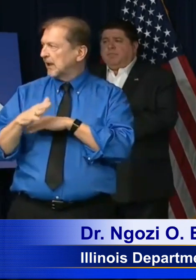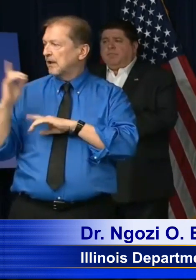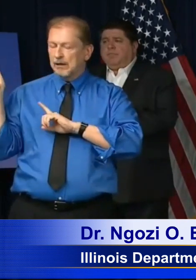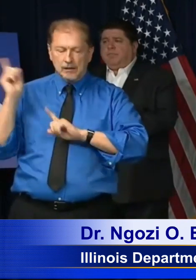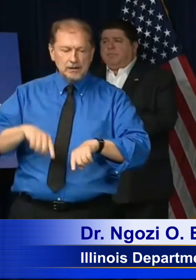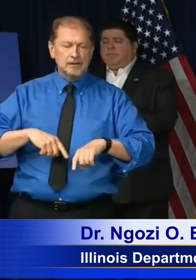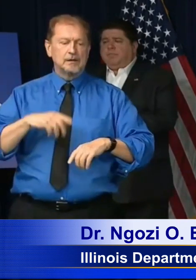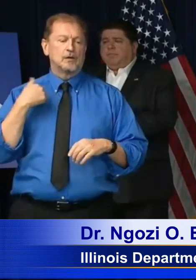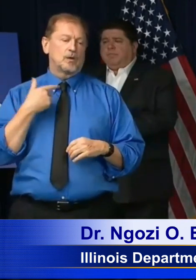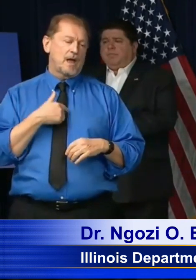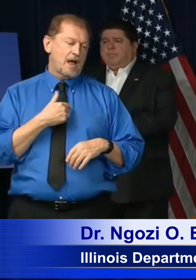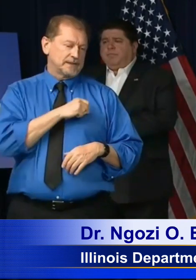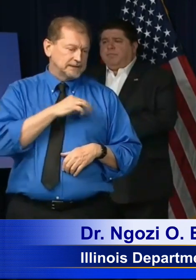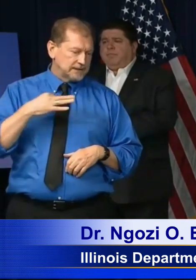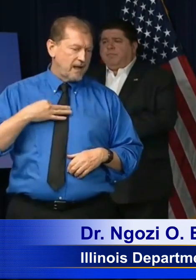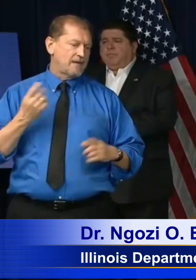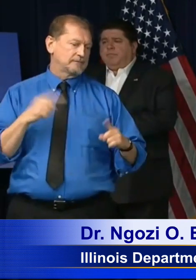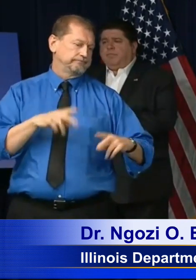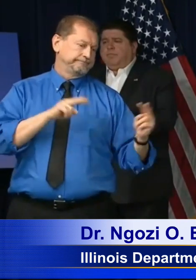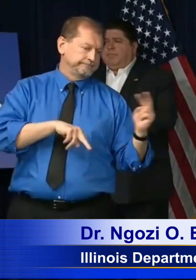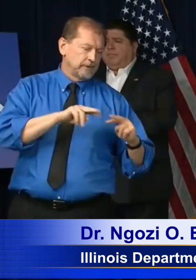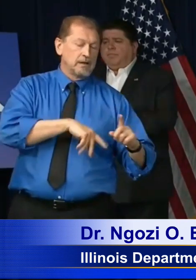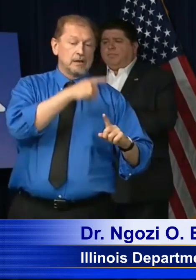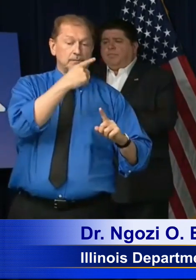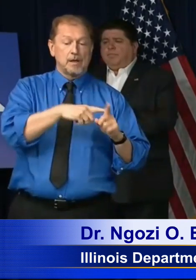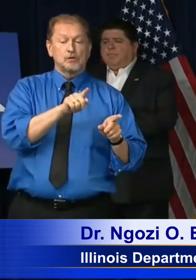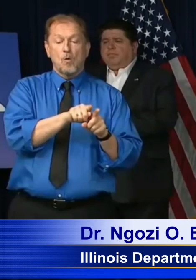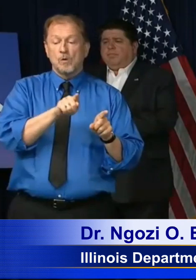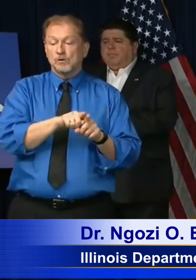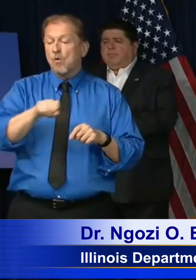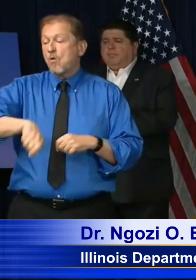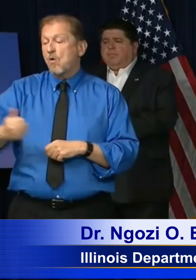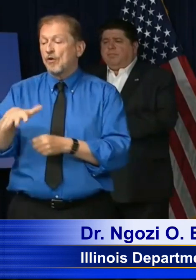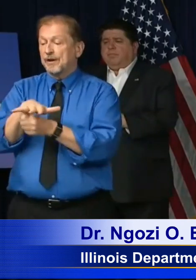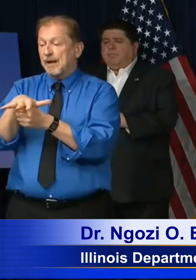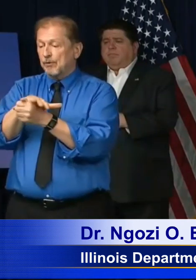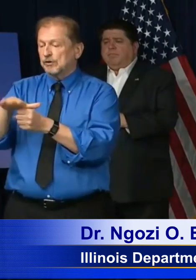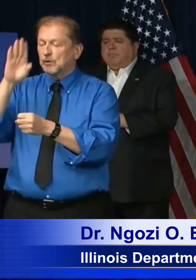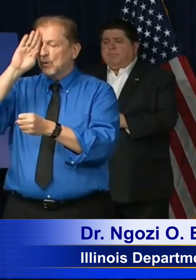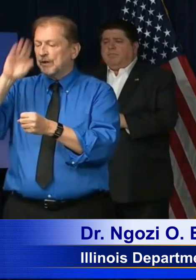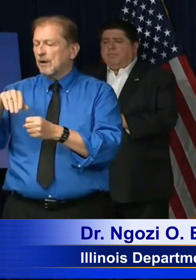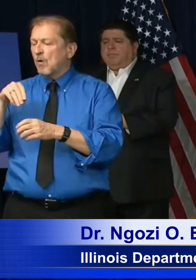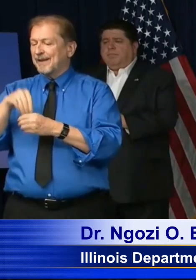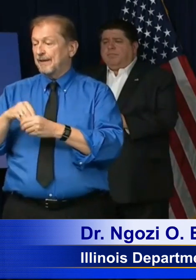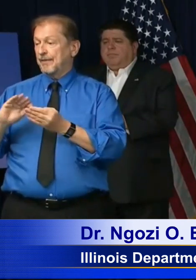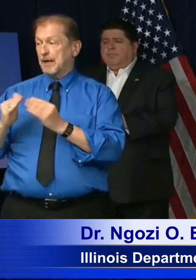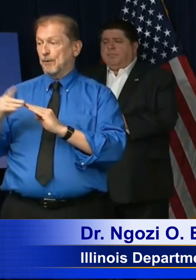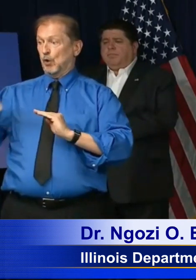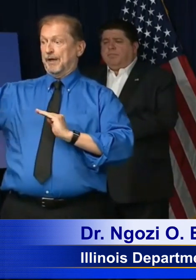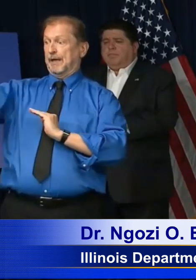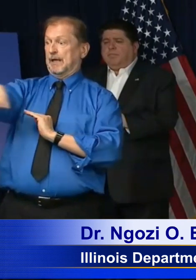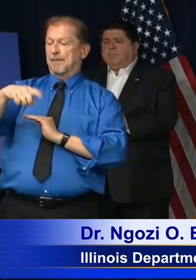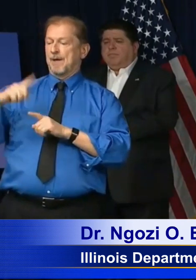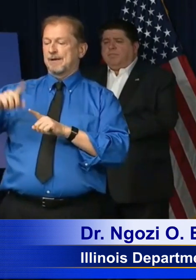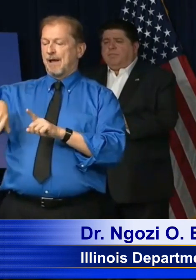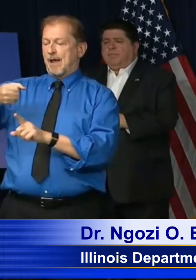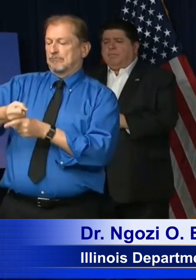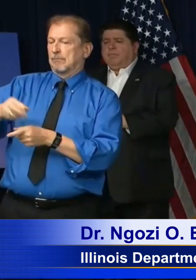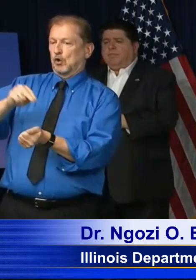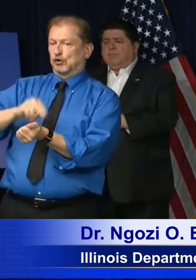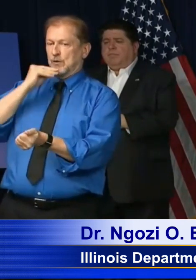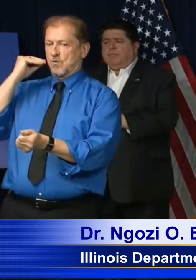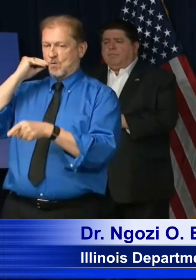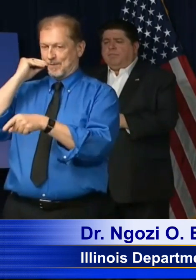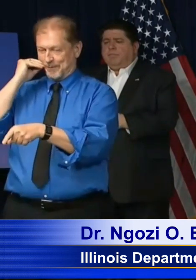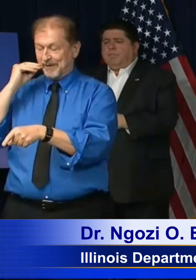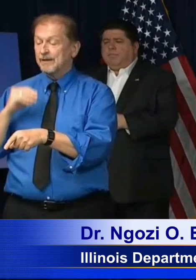control preventionists, but we're also trying to reach into neighborhoods where we know that there are cases in the community, but yet an